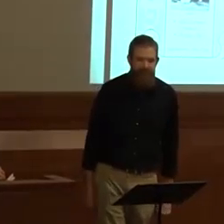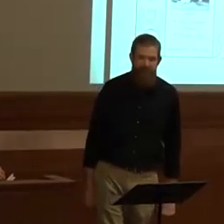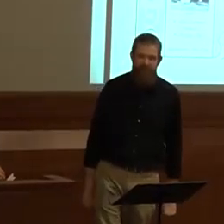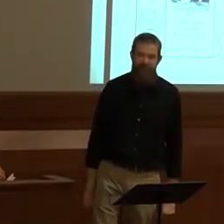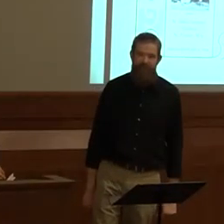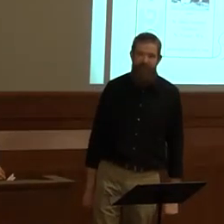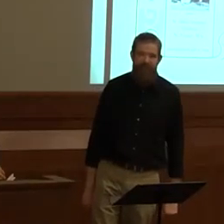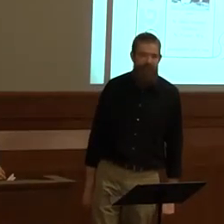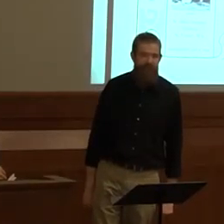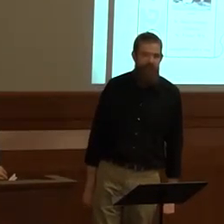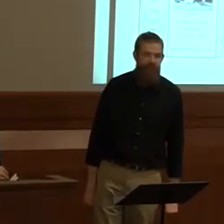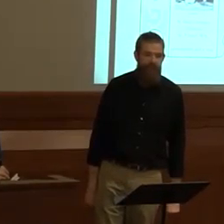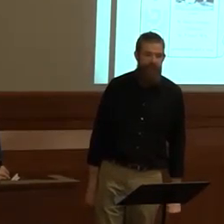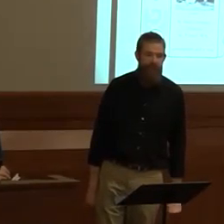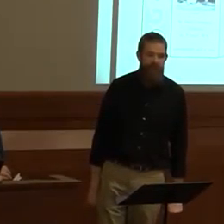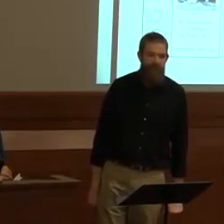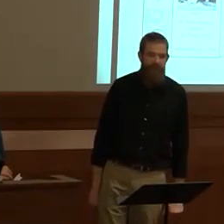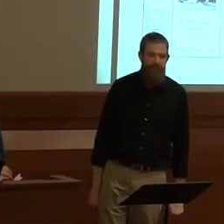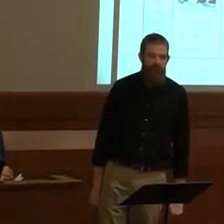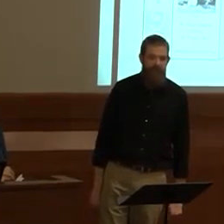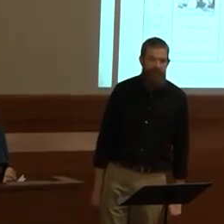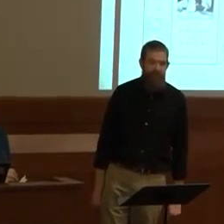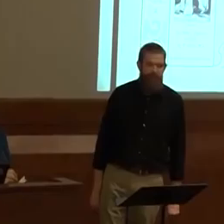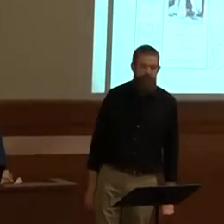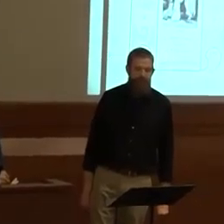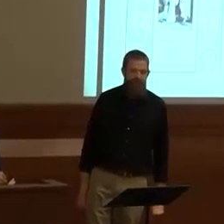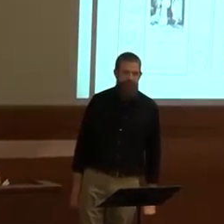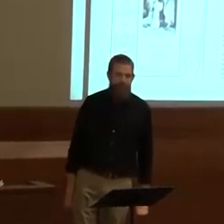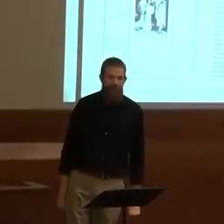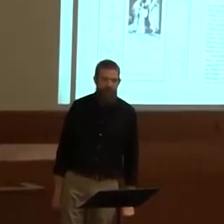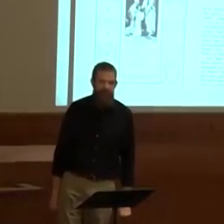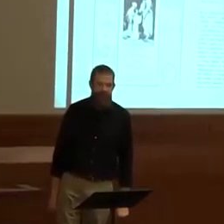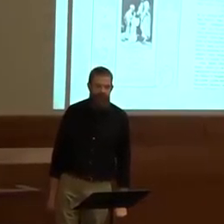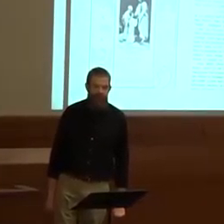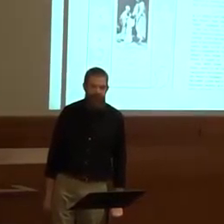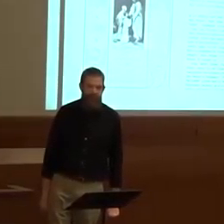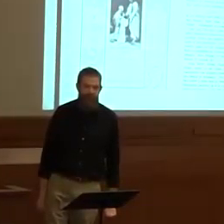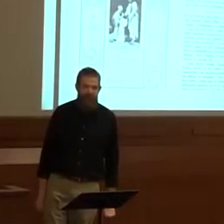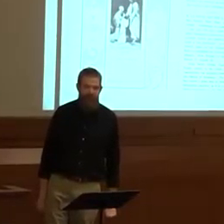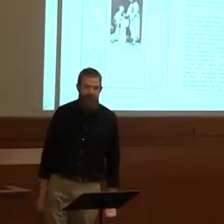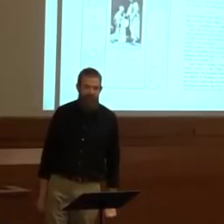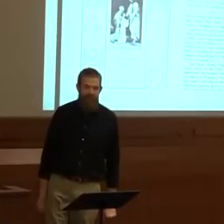Before Father La Fonta, were deaf people excluded from sacramental life?